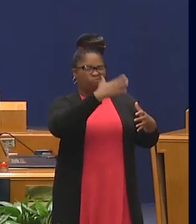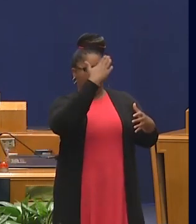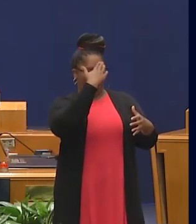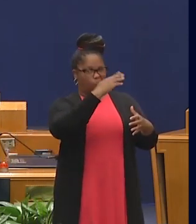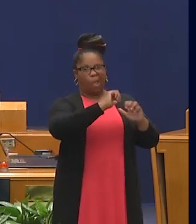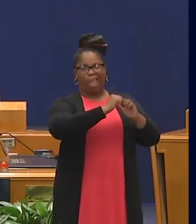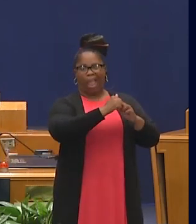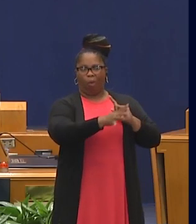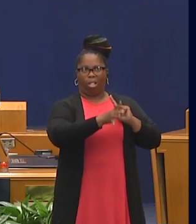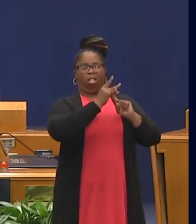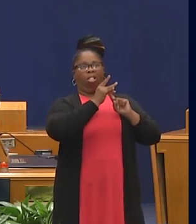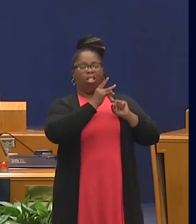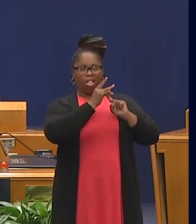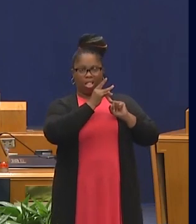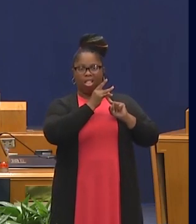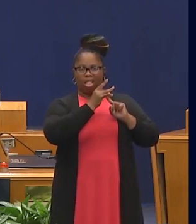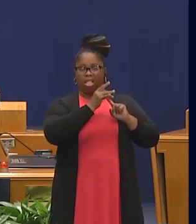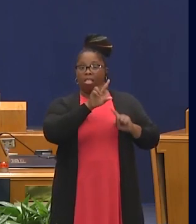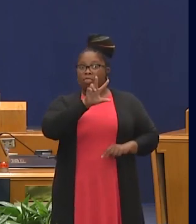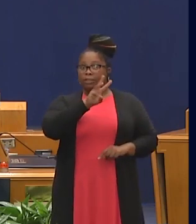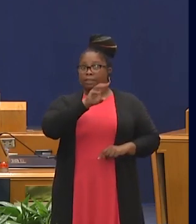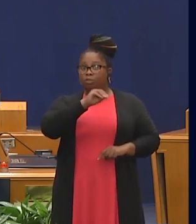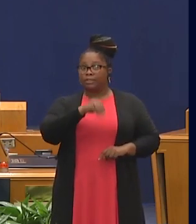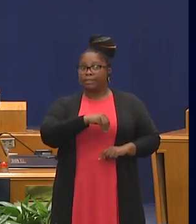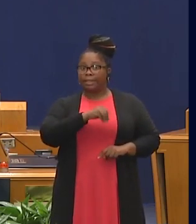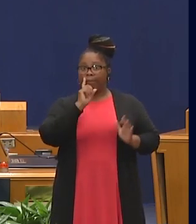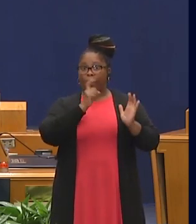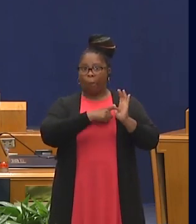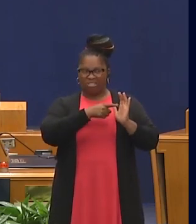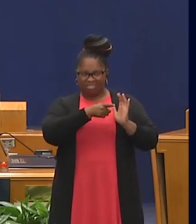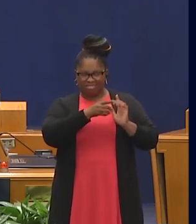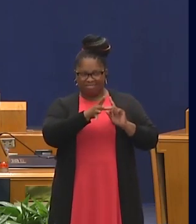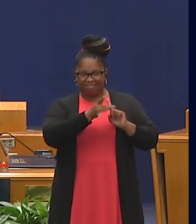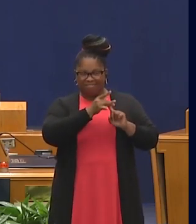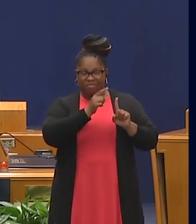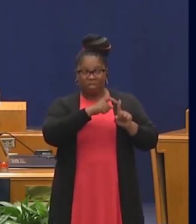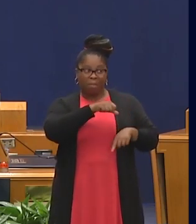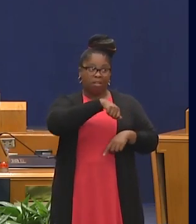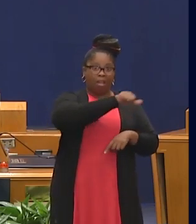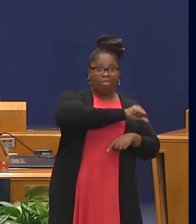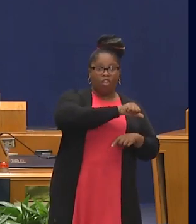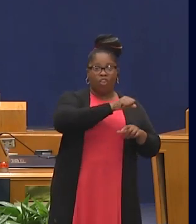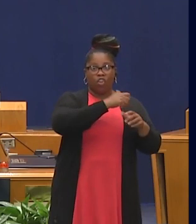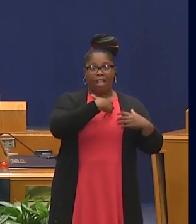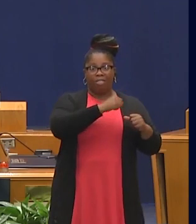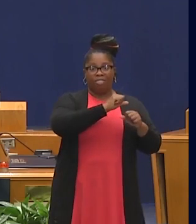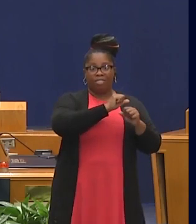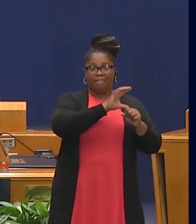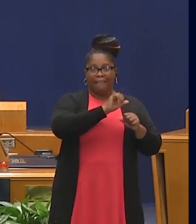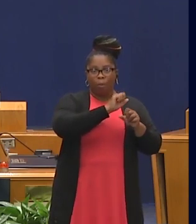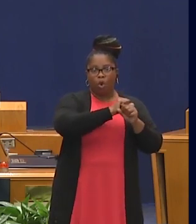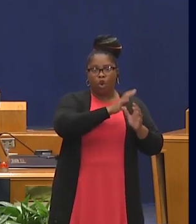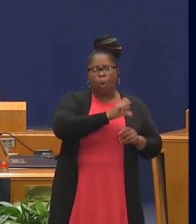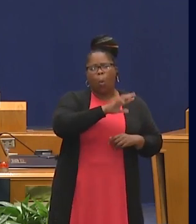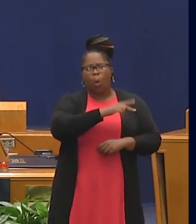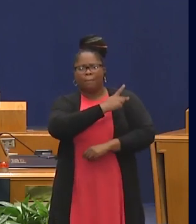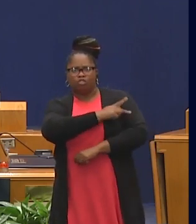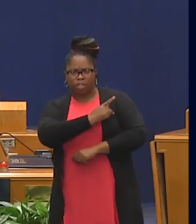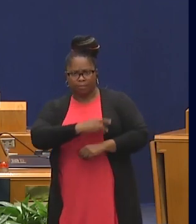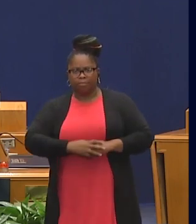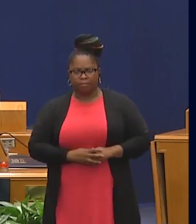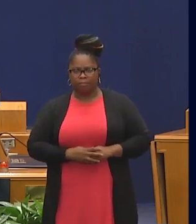with 36% of them noting that the exposure was either another healthcare worker and or a patient.